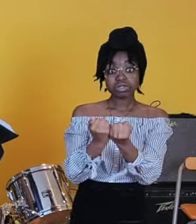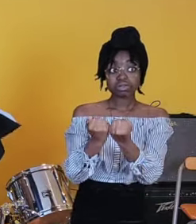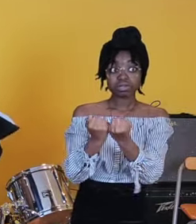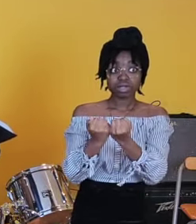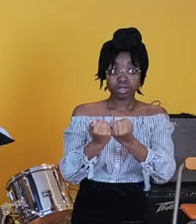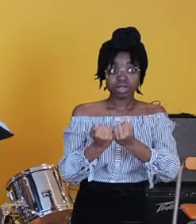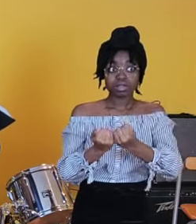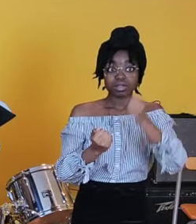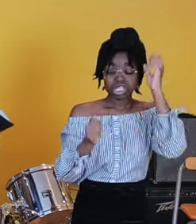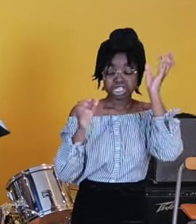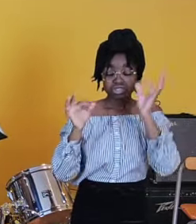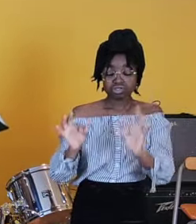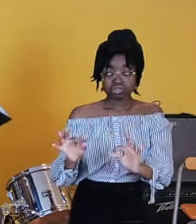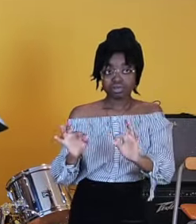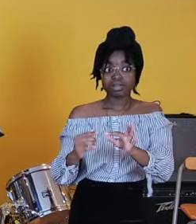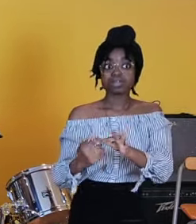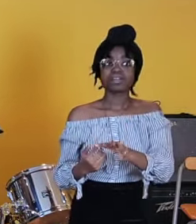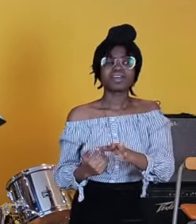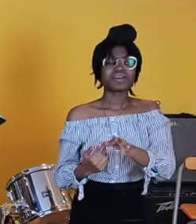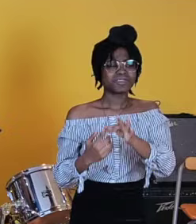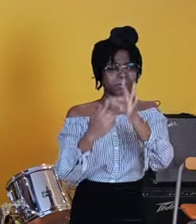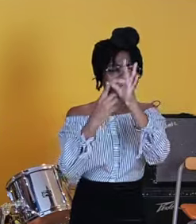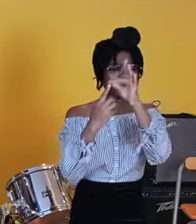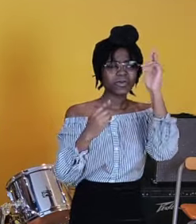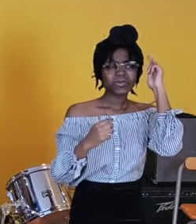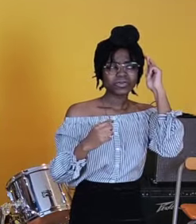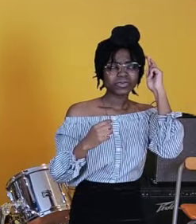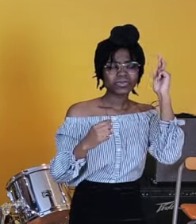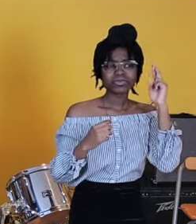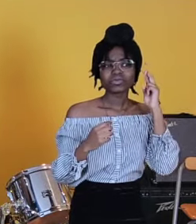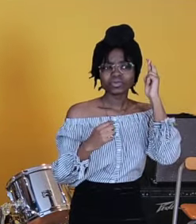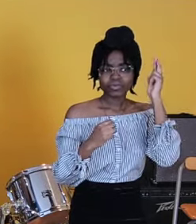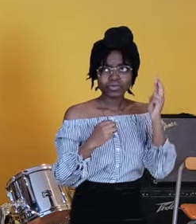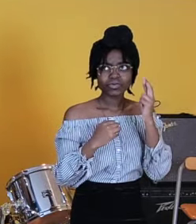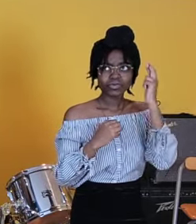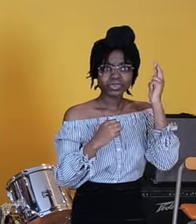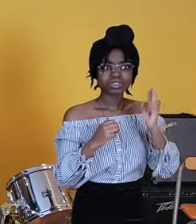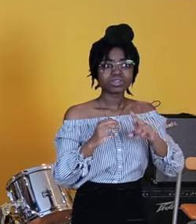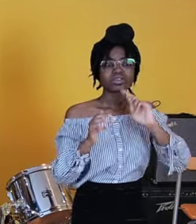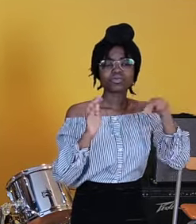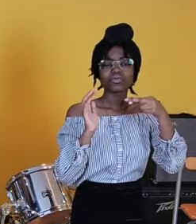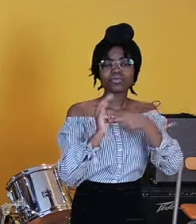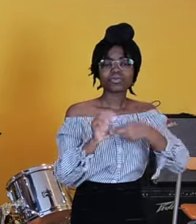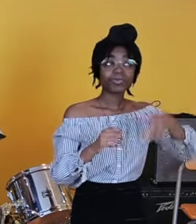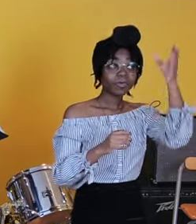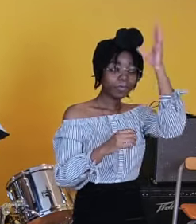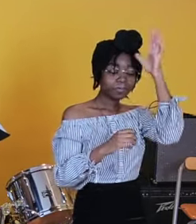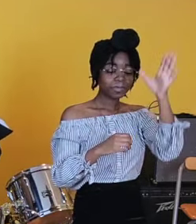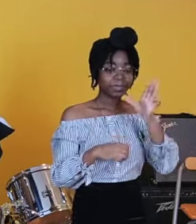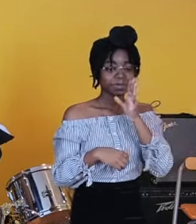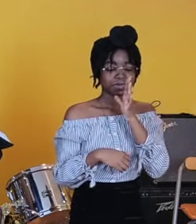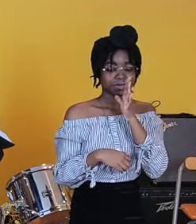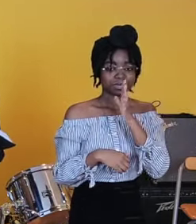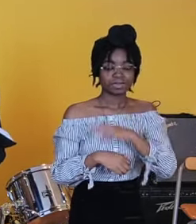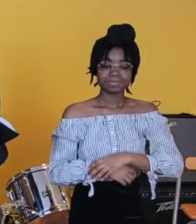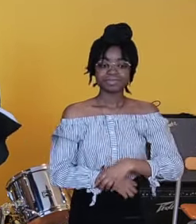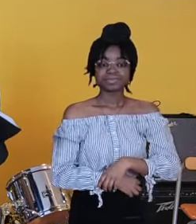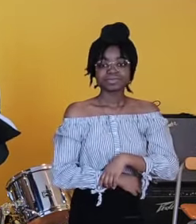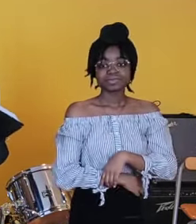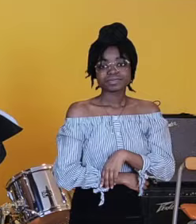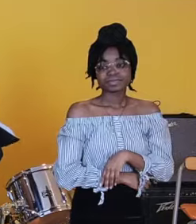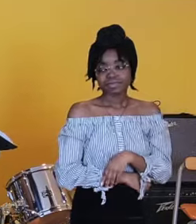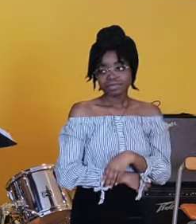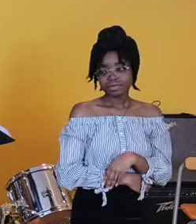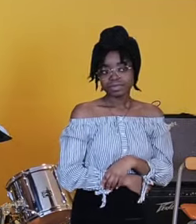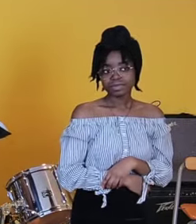to understand the importance of the role of the father and the mother. Now, like I was saying, could it